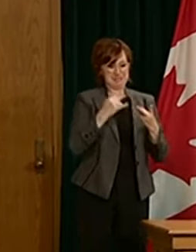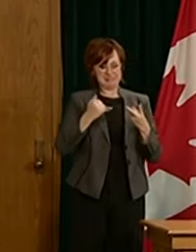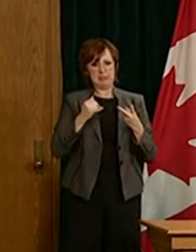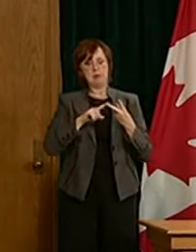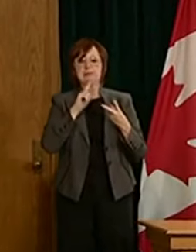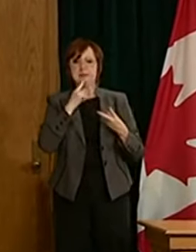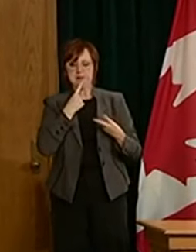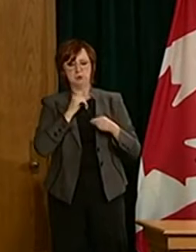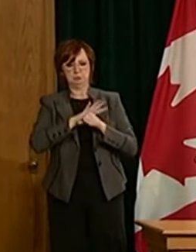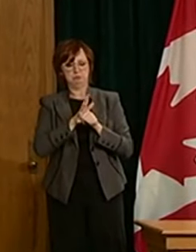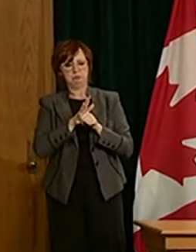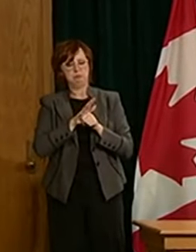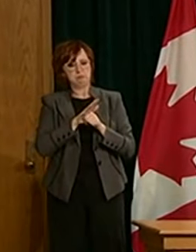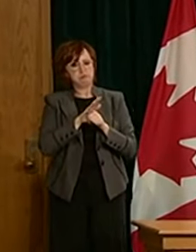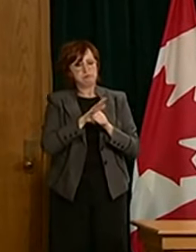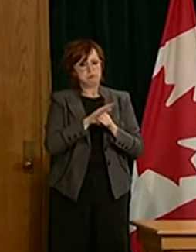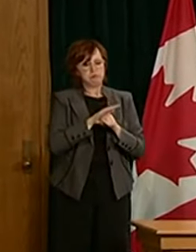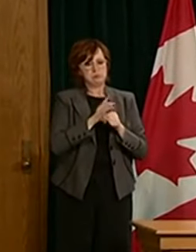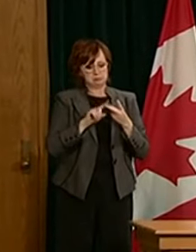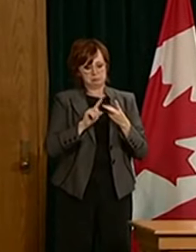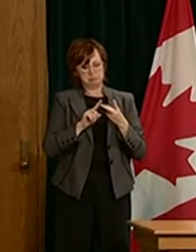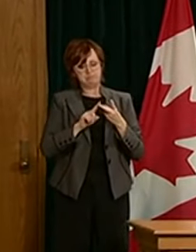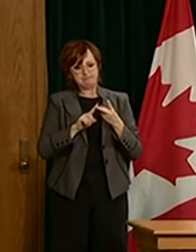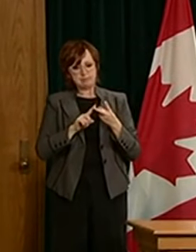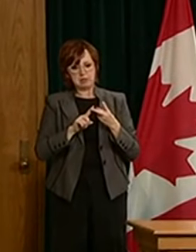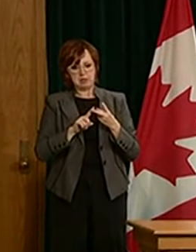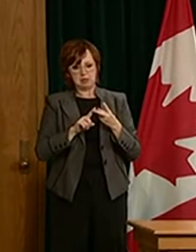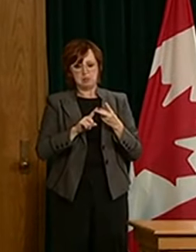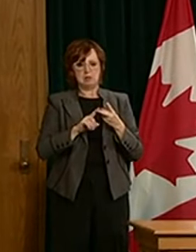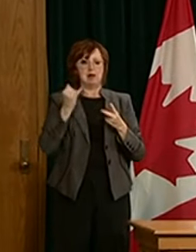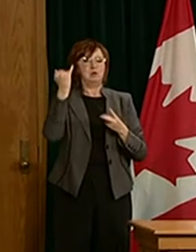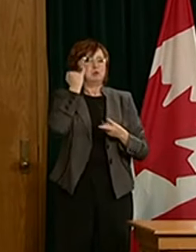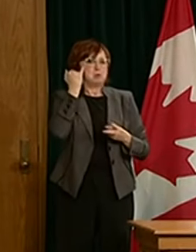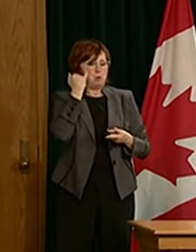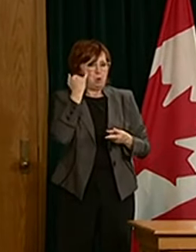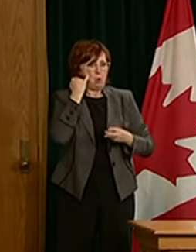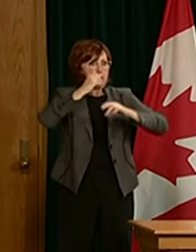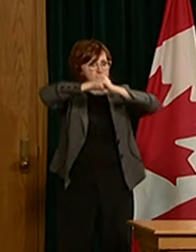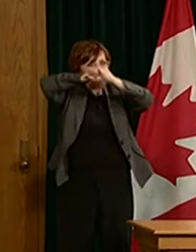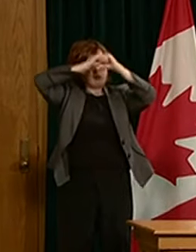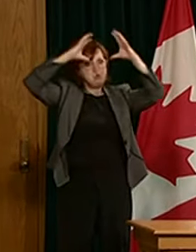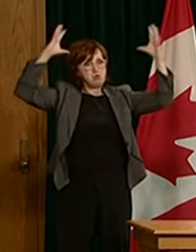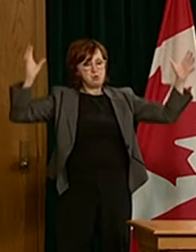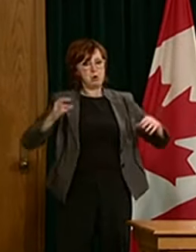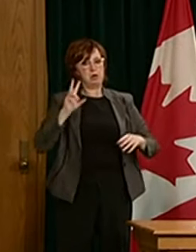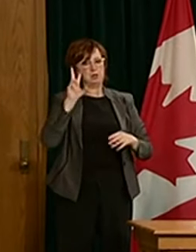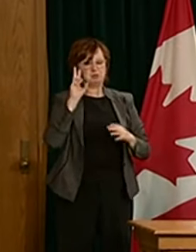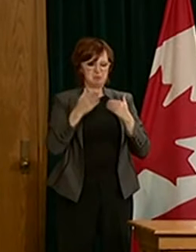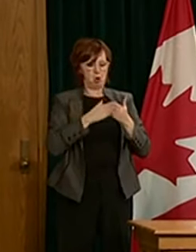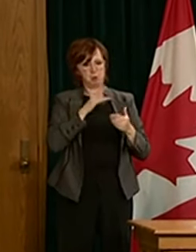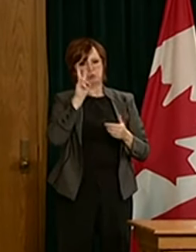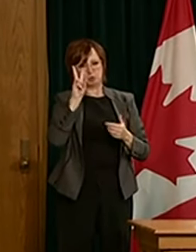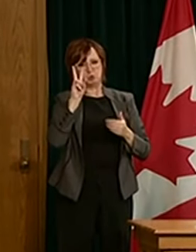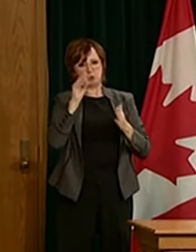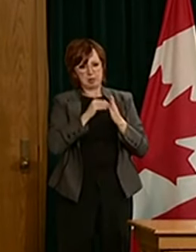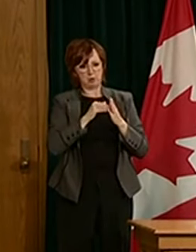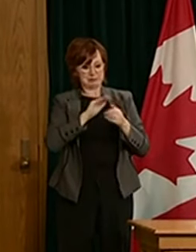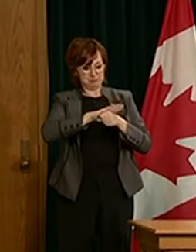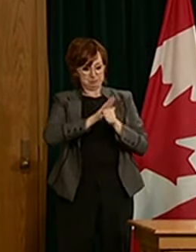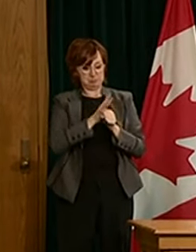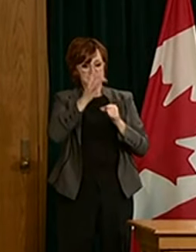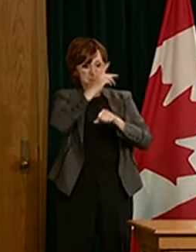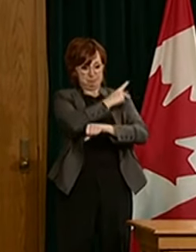and in a potential demand situation of almost 2,000 acute patients from COVID-19. And so the planning figure